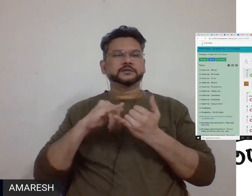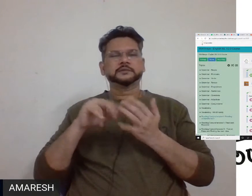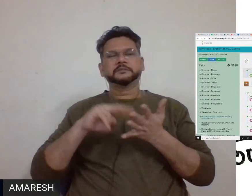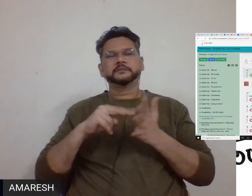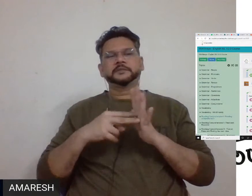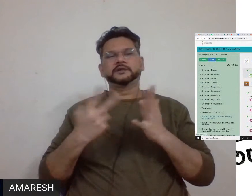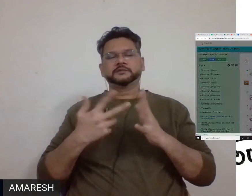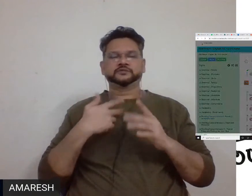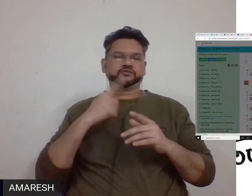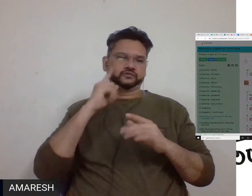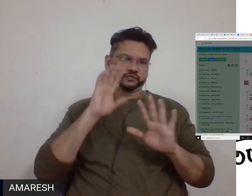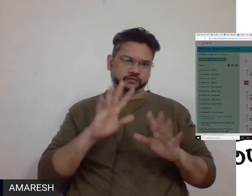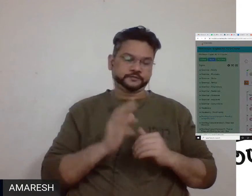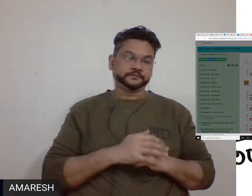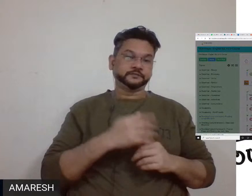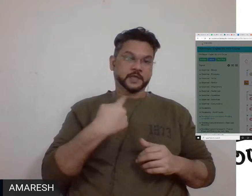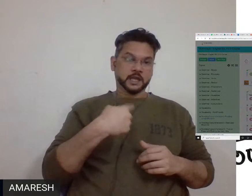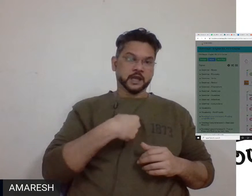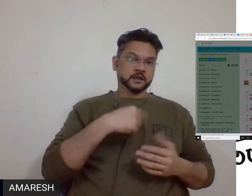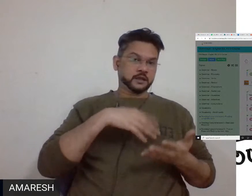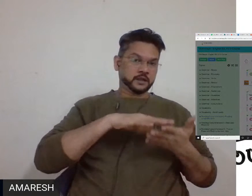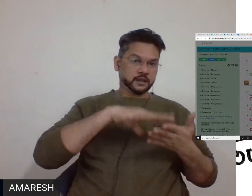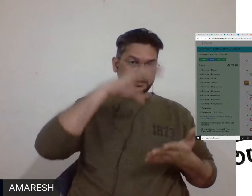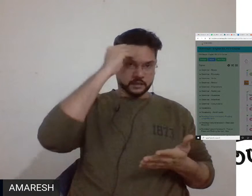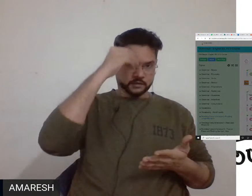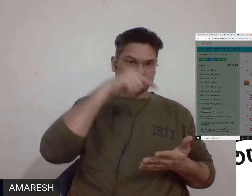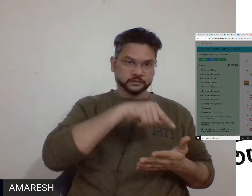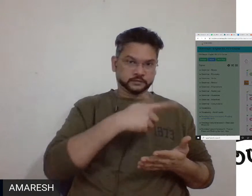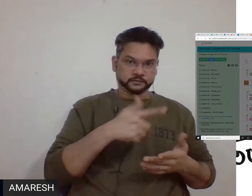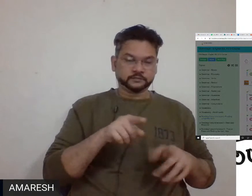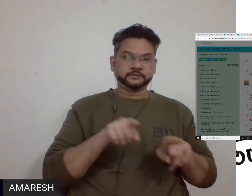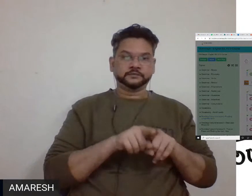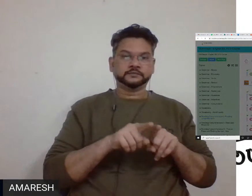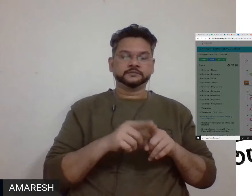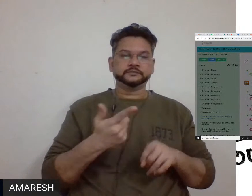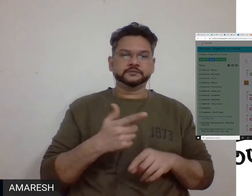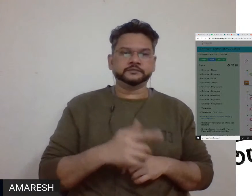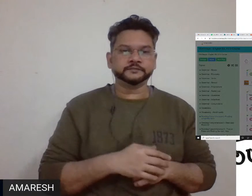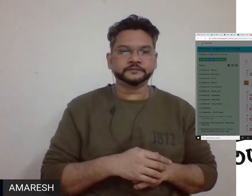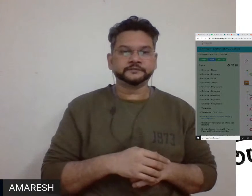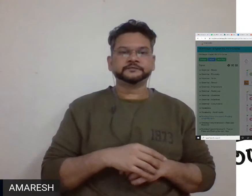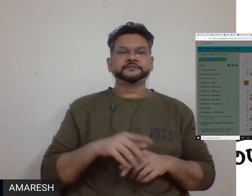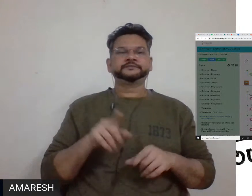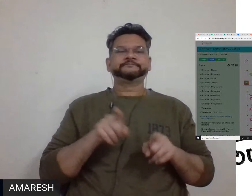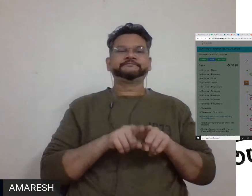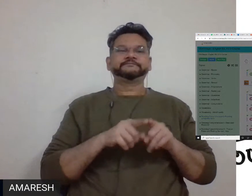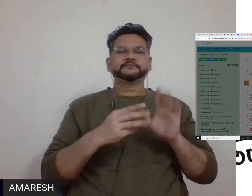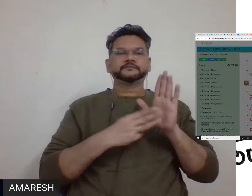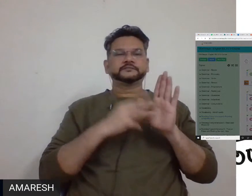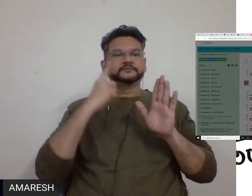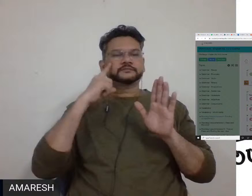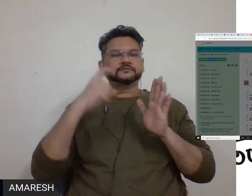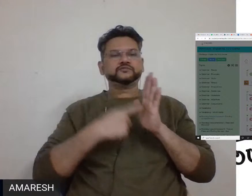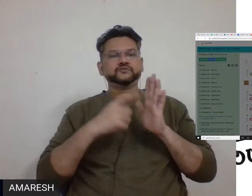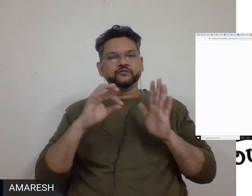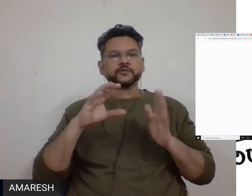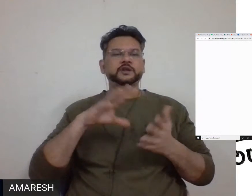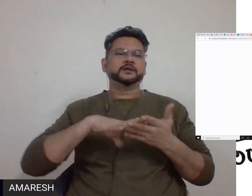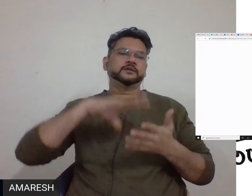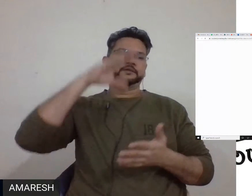I learn is all about micro learning videos, which means that whatever